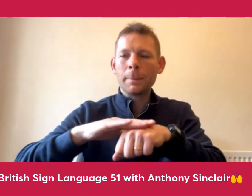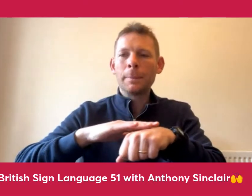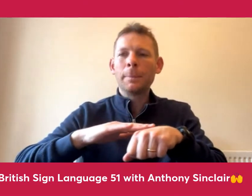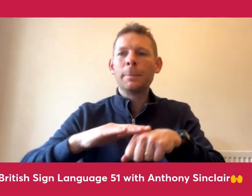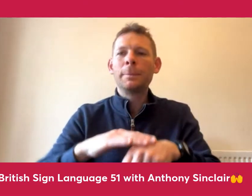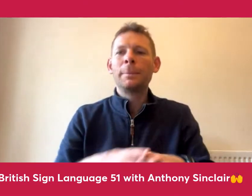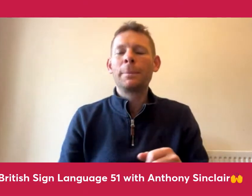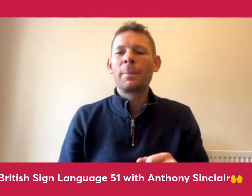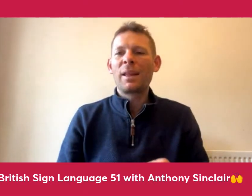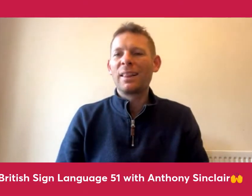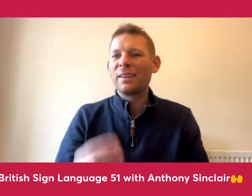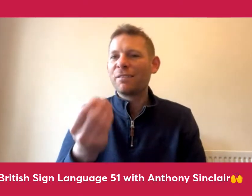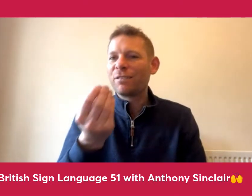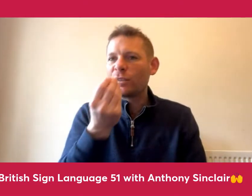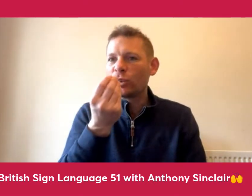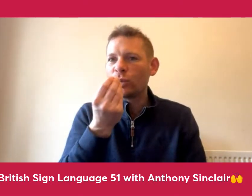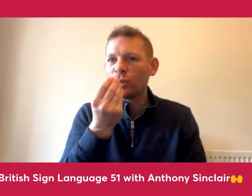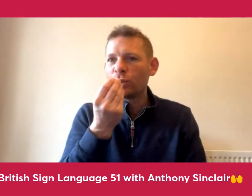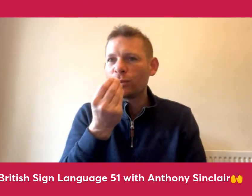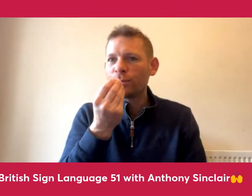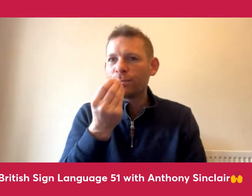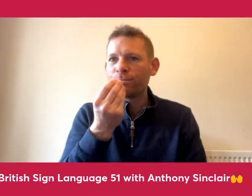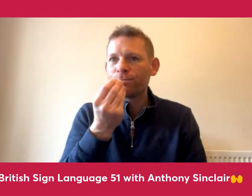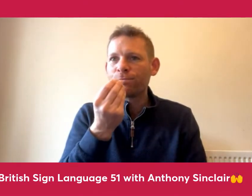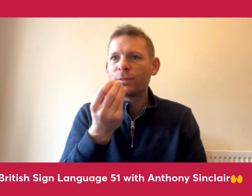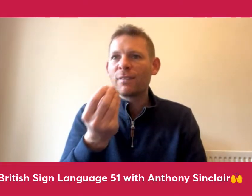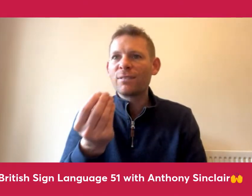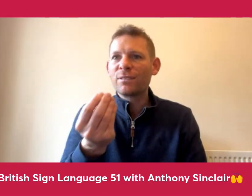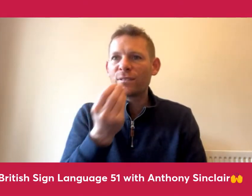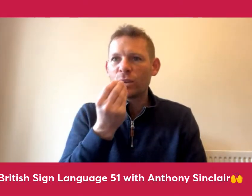sun cream, and food,